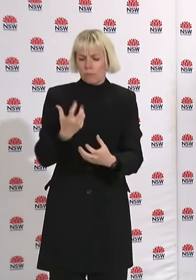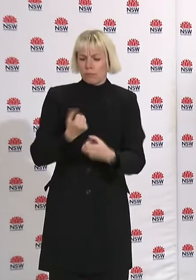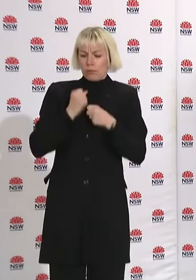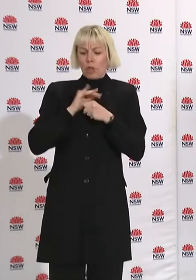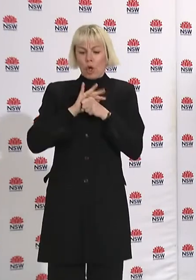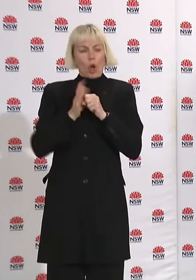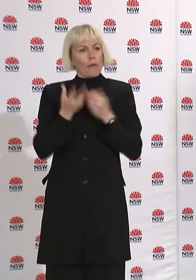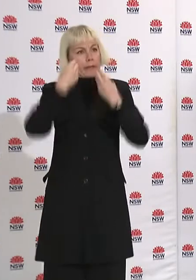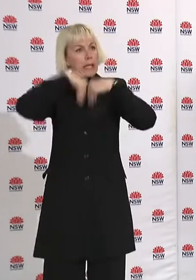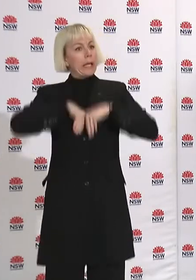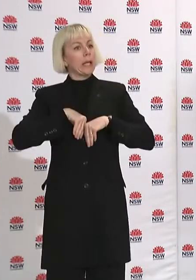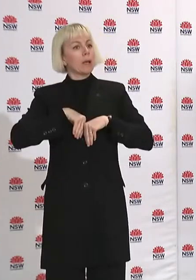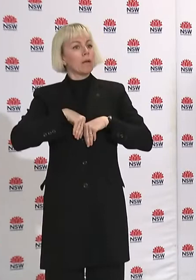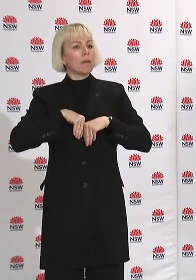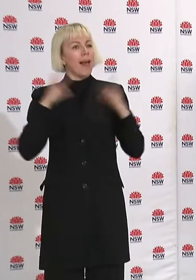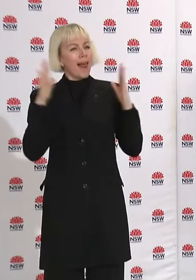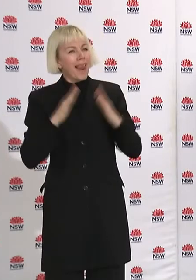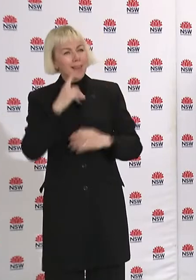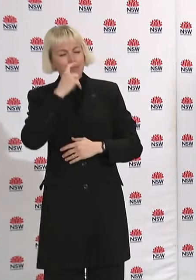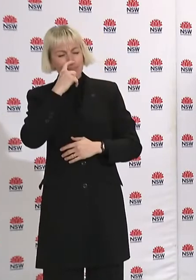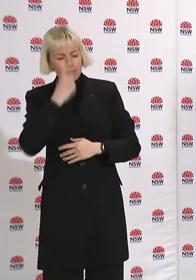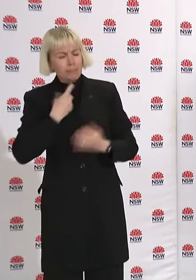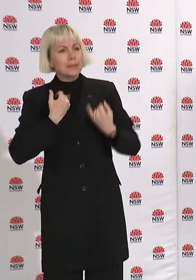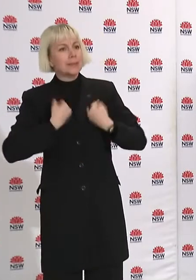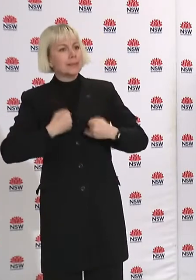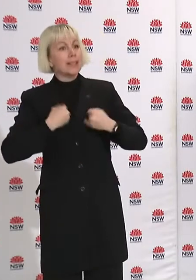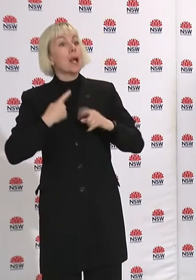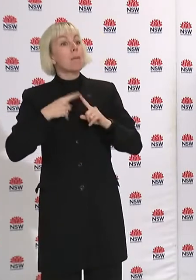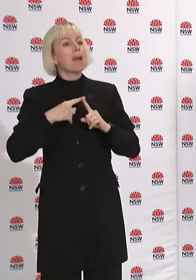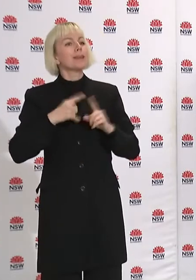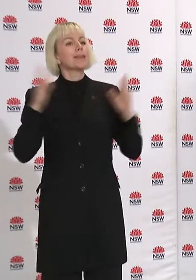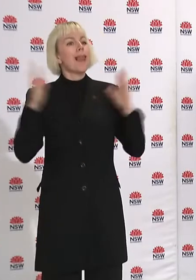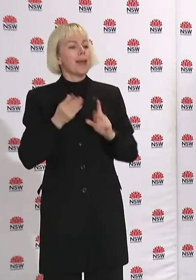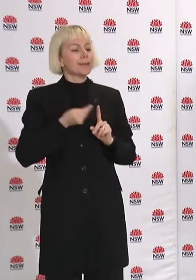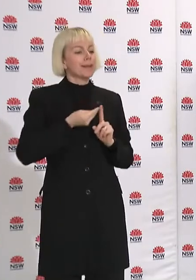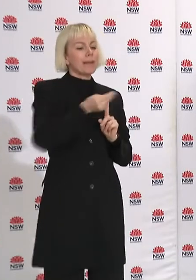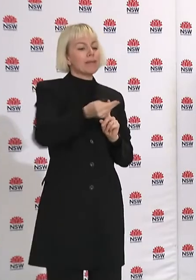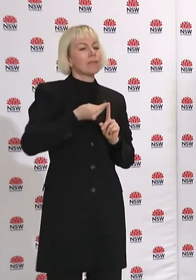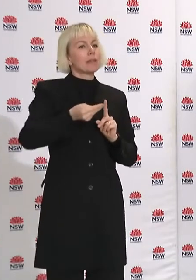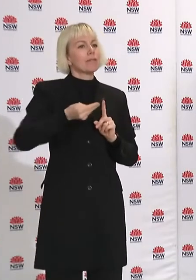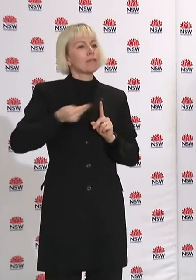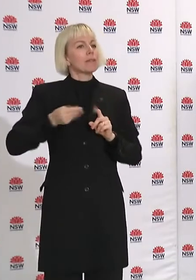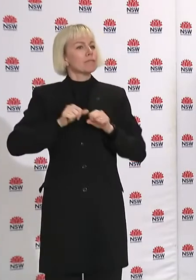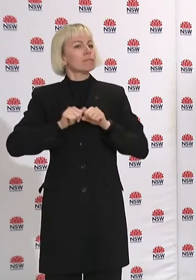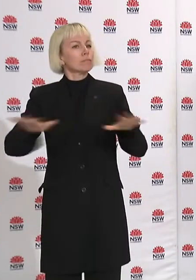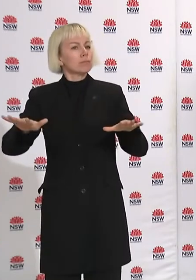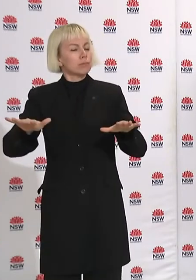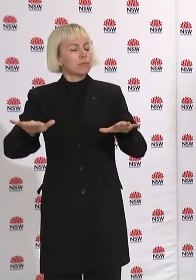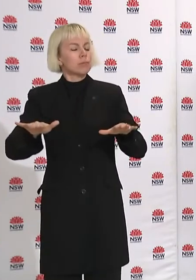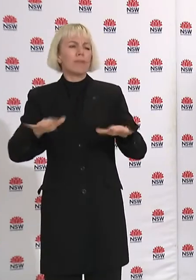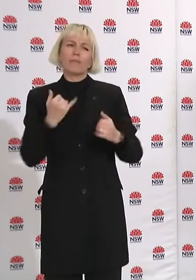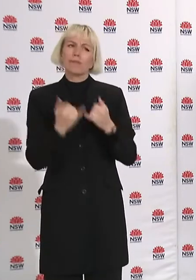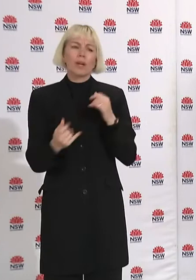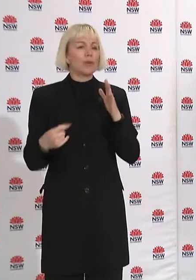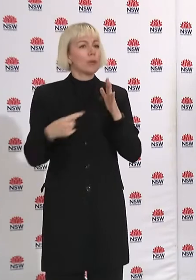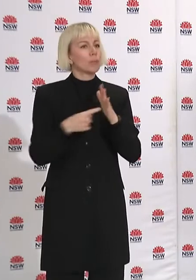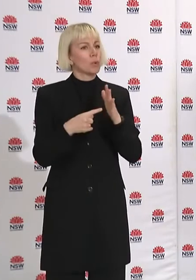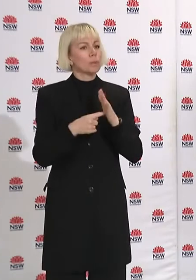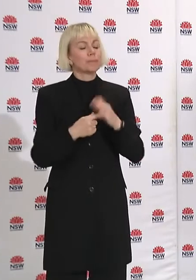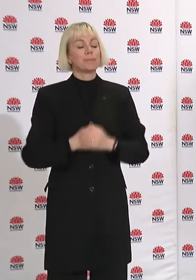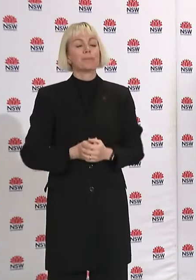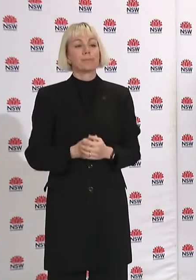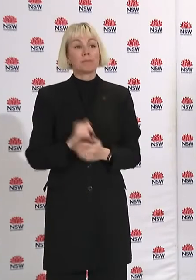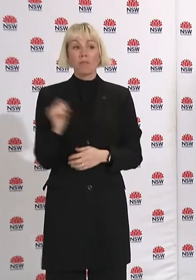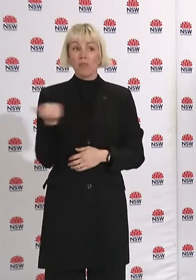that, again, is an additional strategy we need to put in place. I would also like to say that I've advised